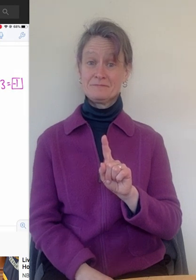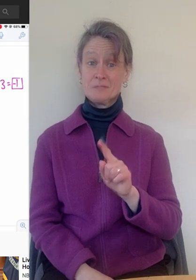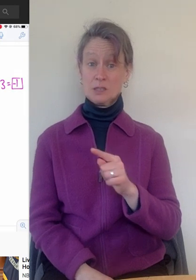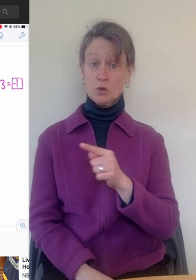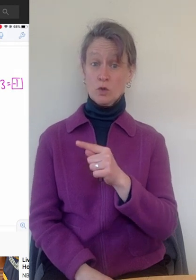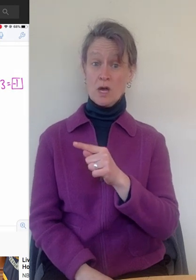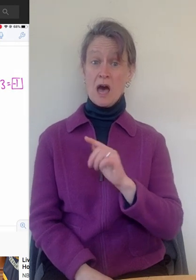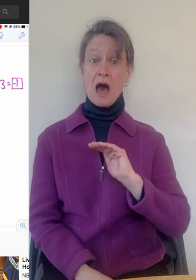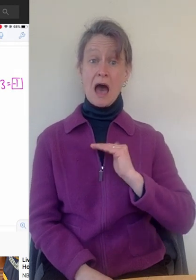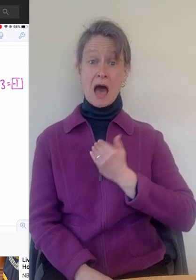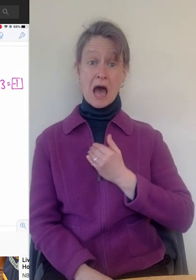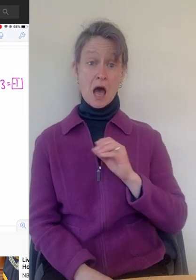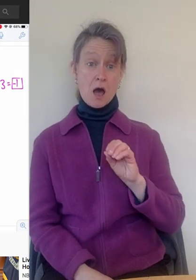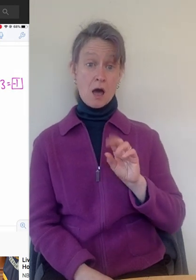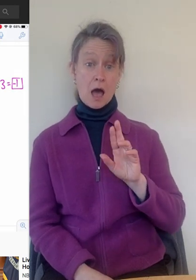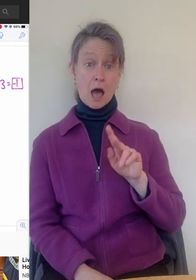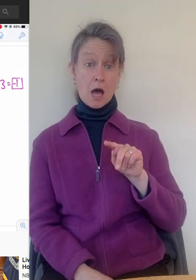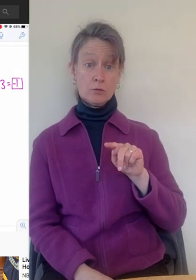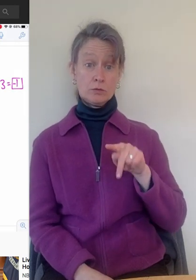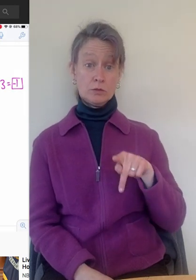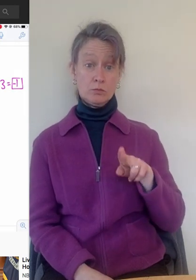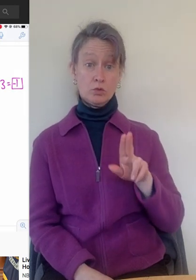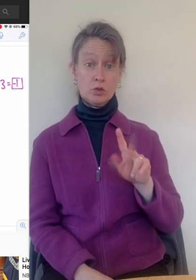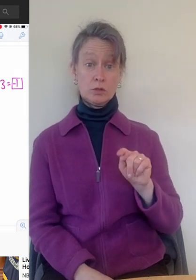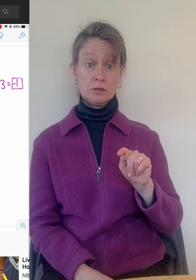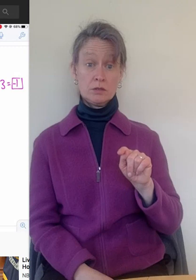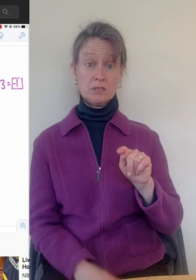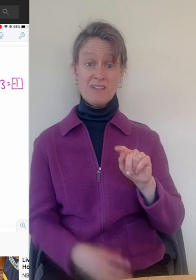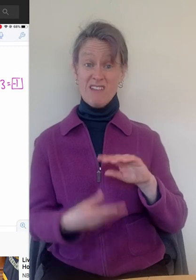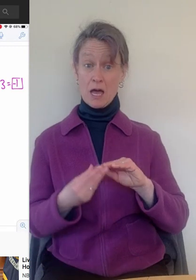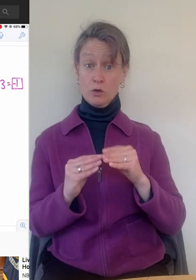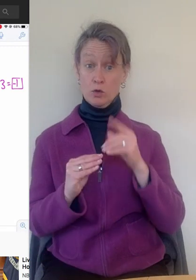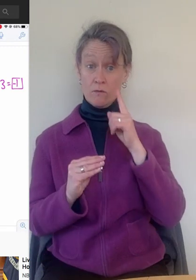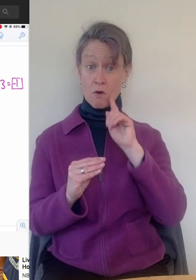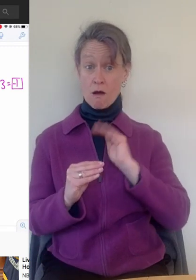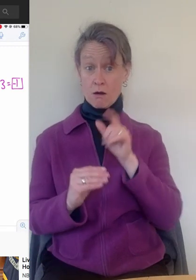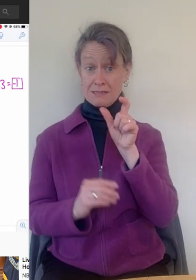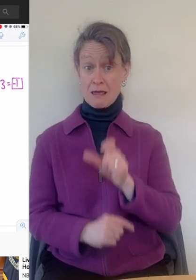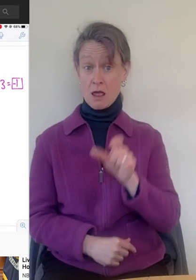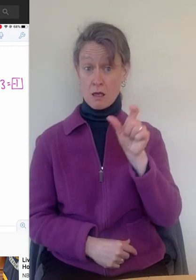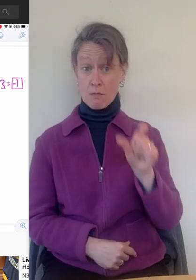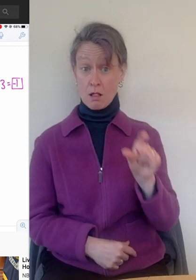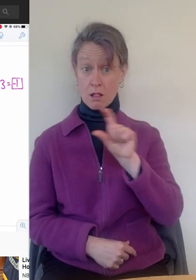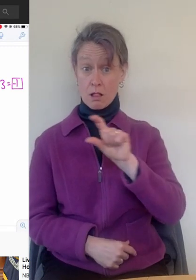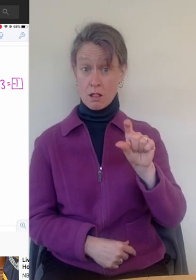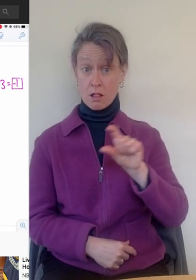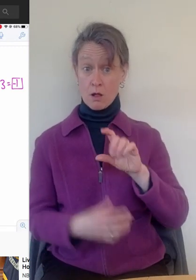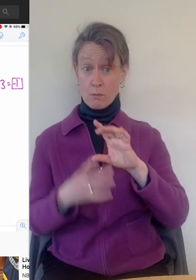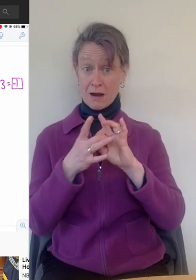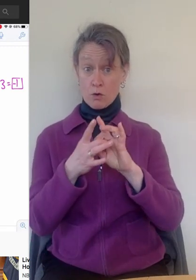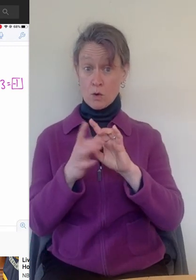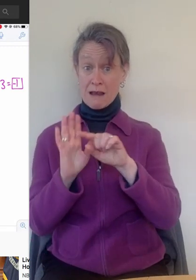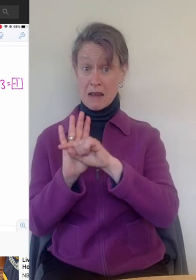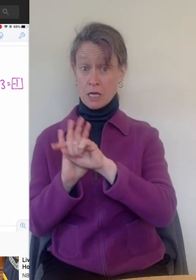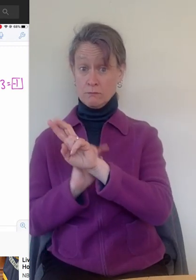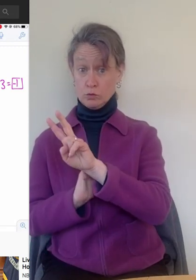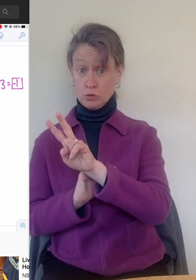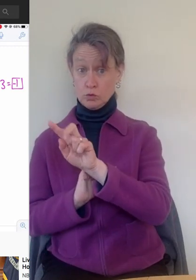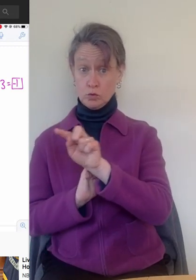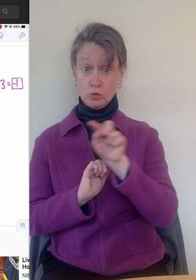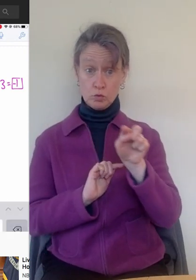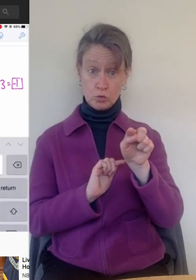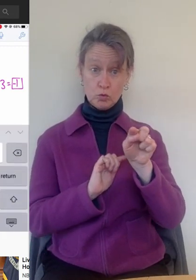So our output value in our table for negative 2 is negative 1.